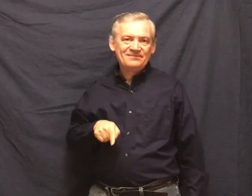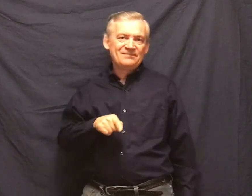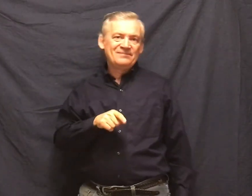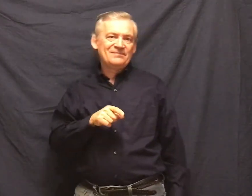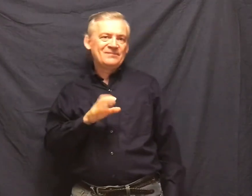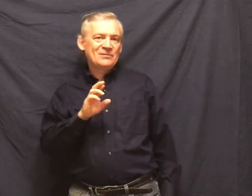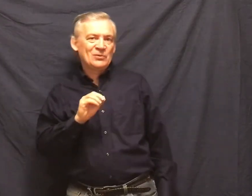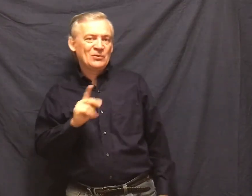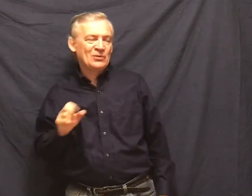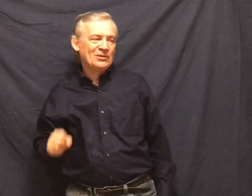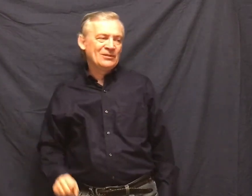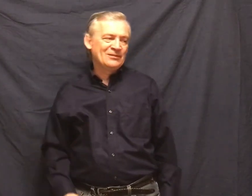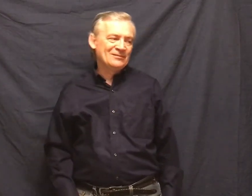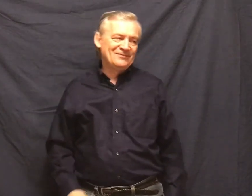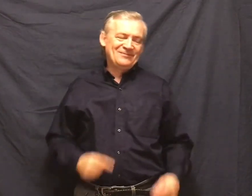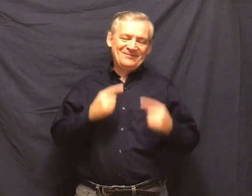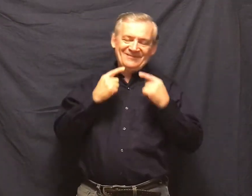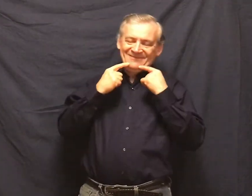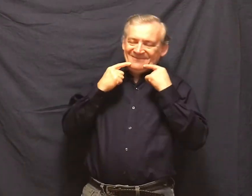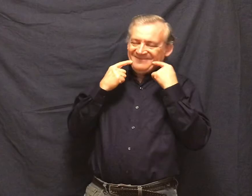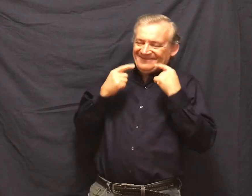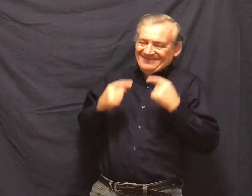Nobody can't tell what a guy'll do, he observed calmly.